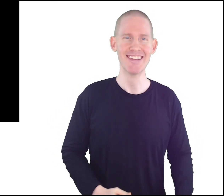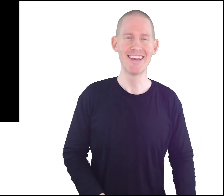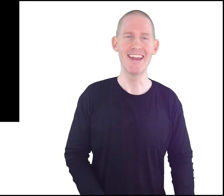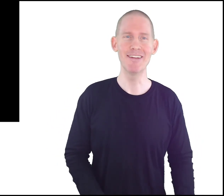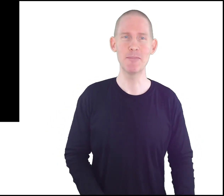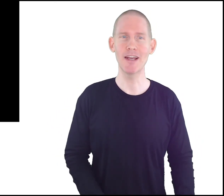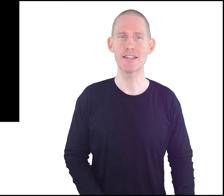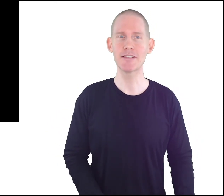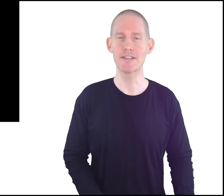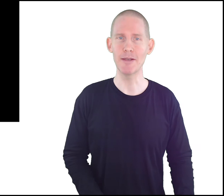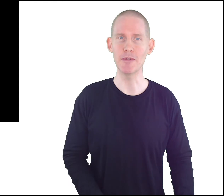And back to the statement.